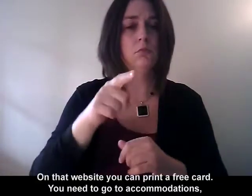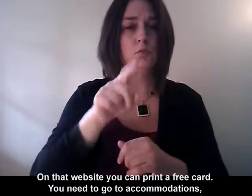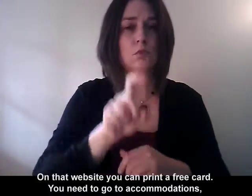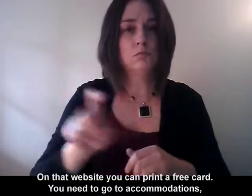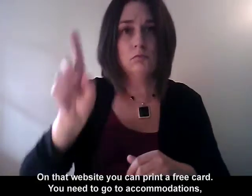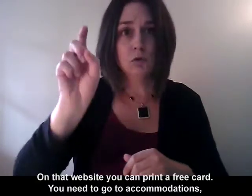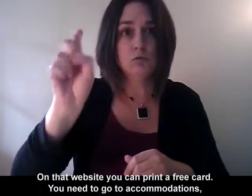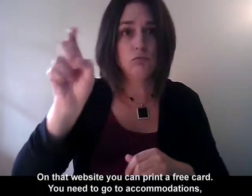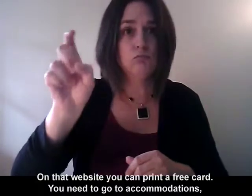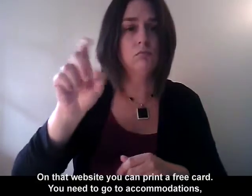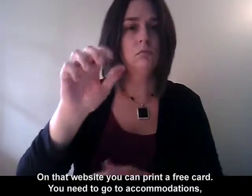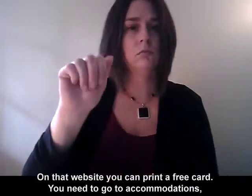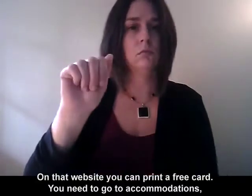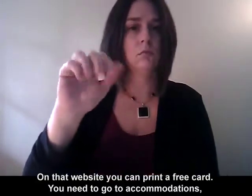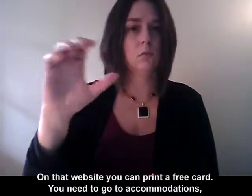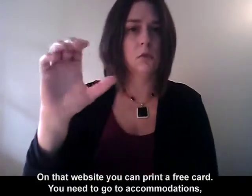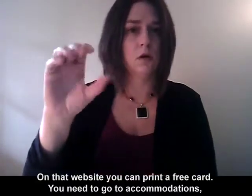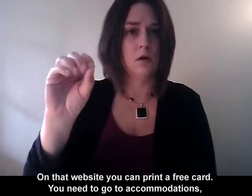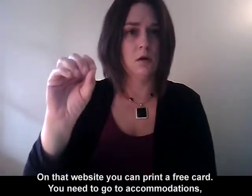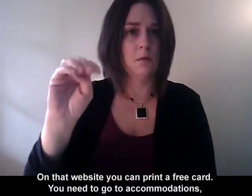On that website, you can print a free card.